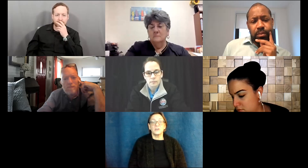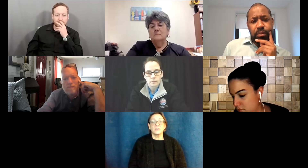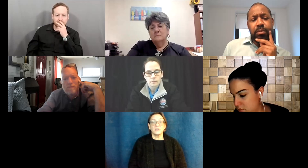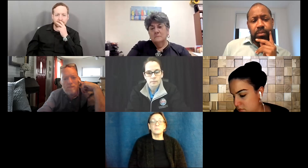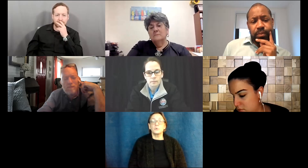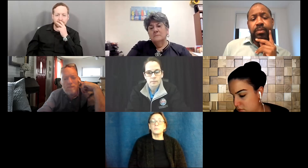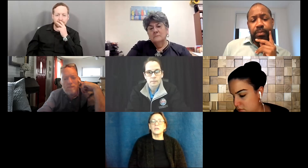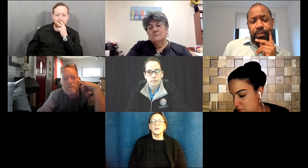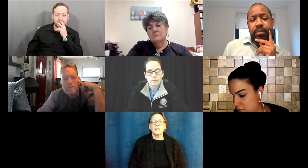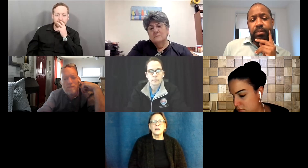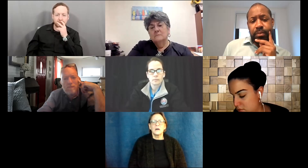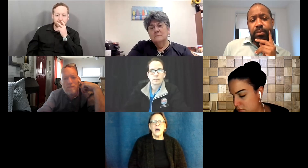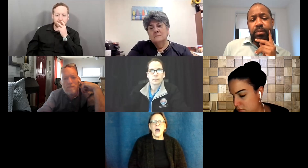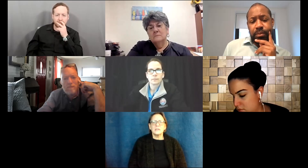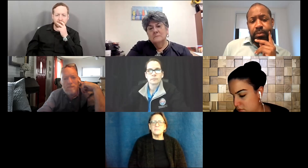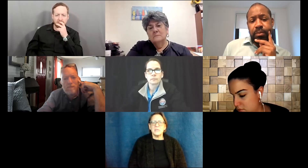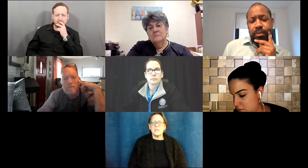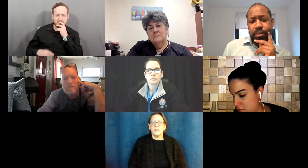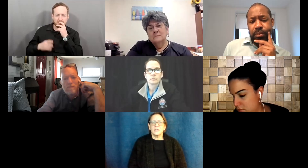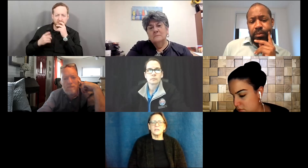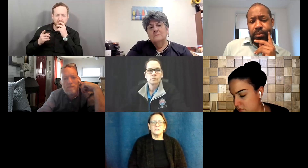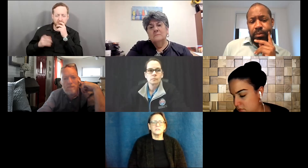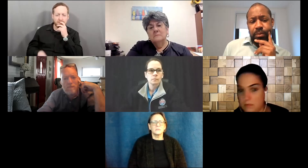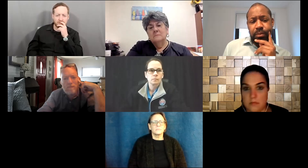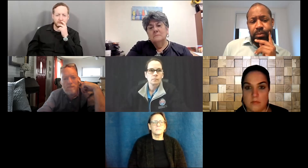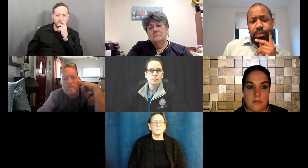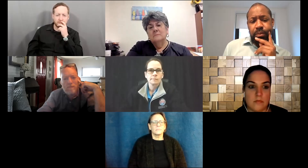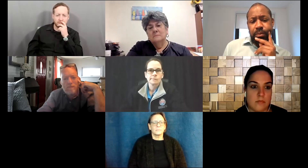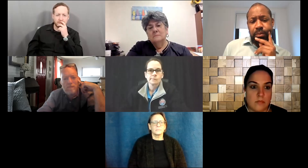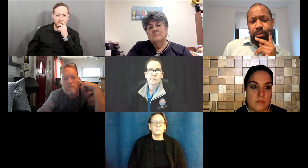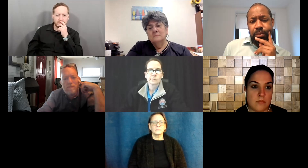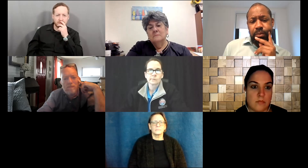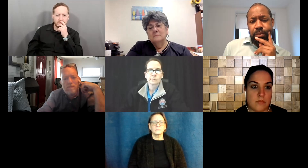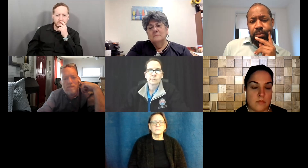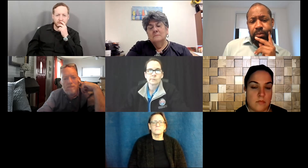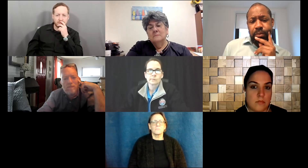on the Deaf and Hard of Hearing, Boonme Osme, I think it is.